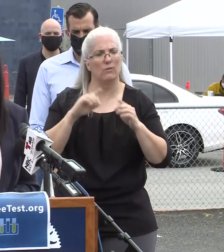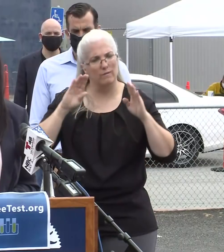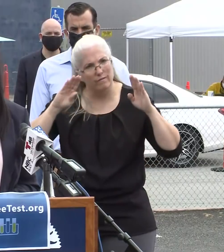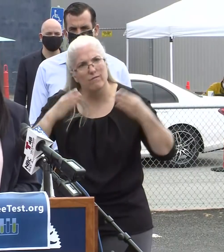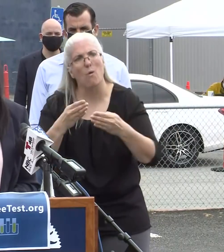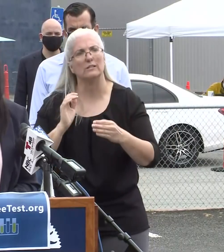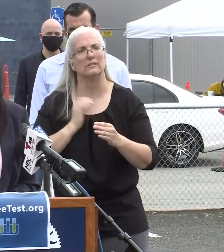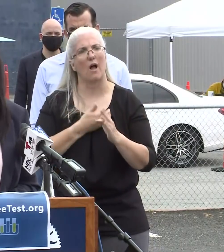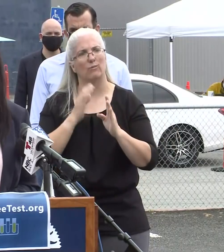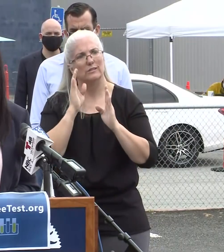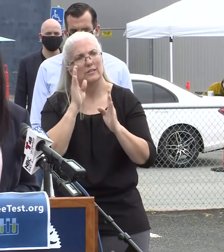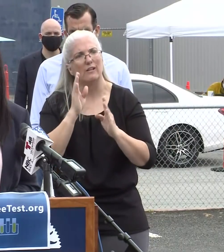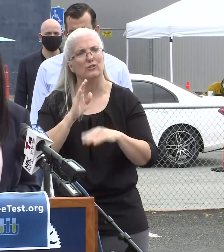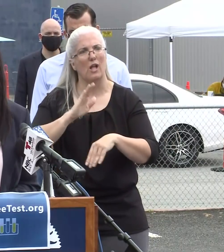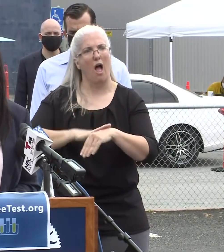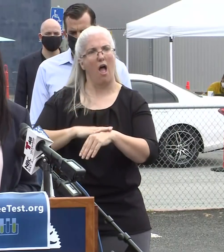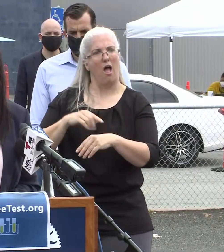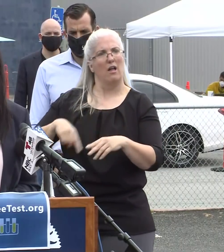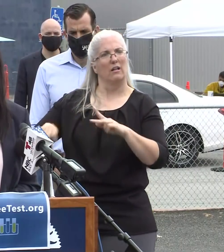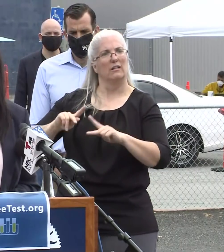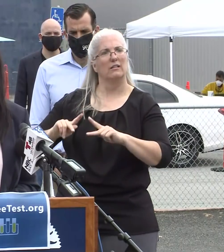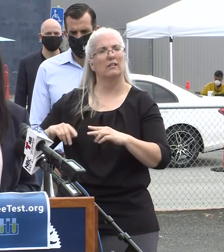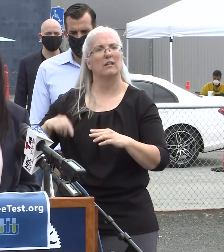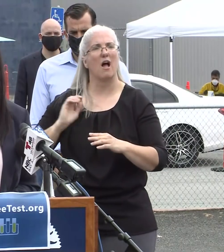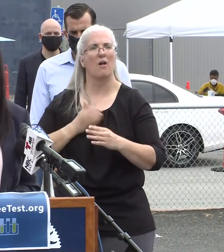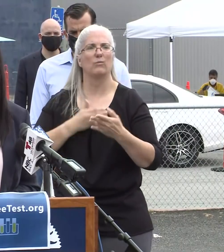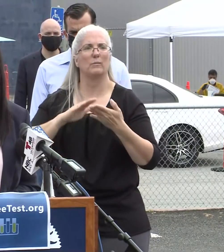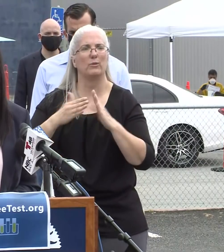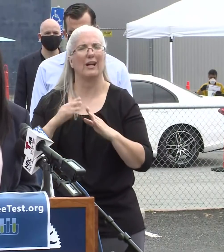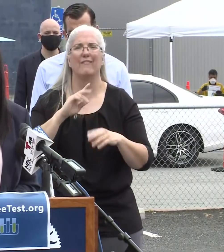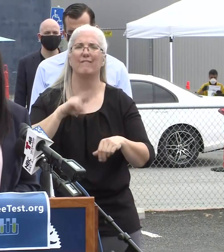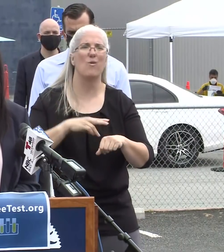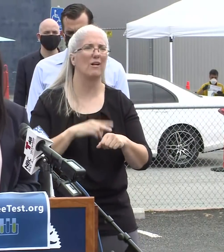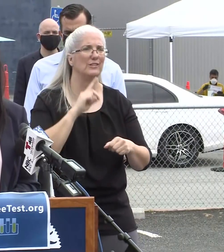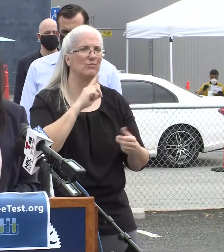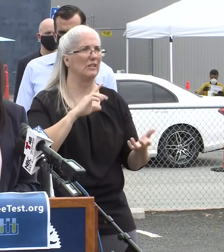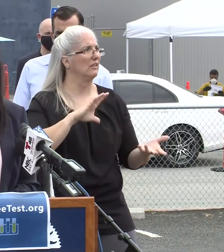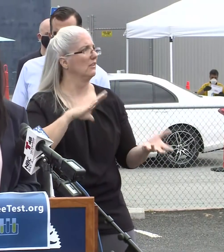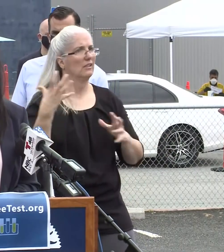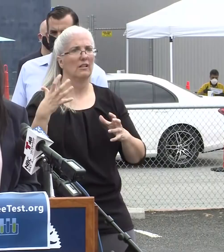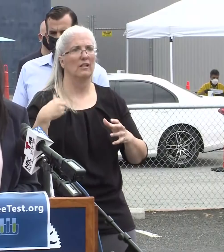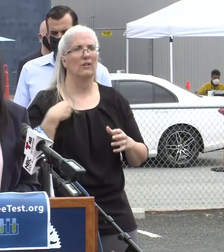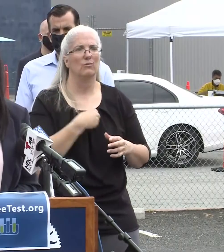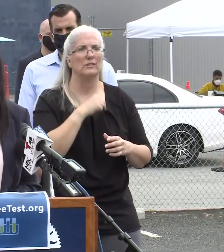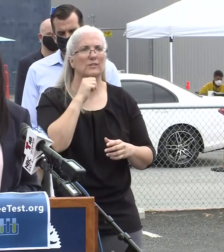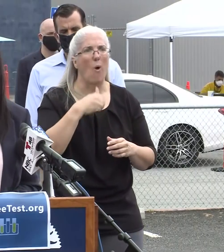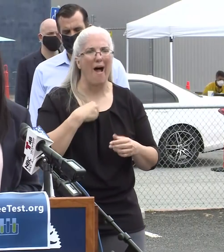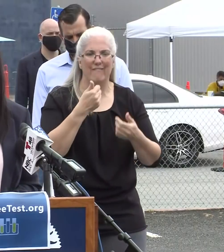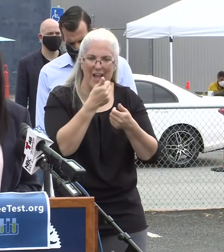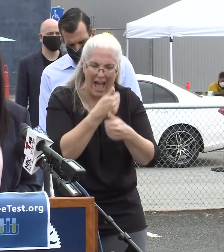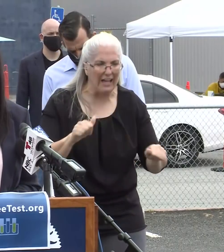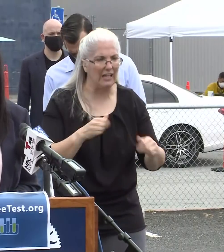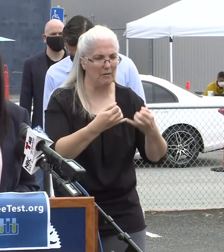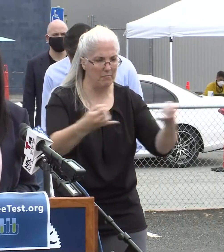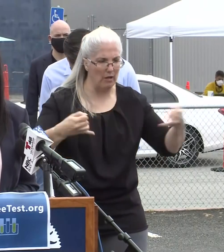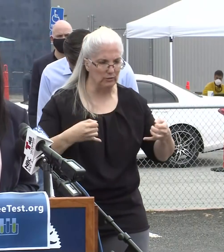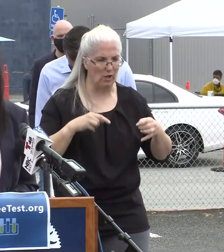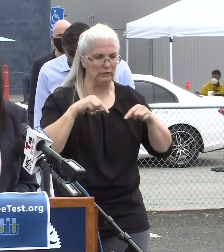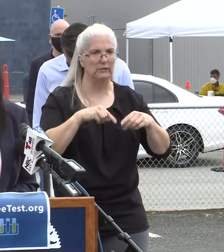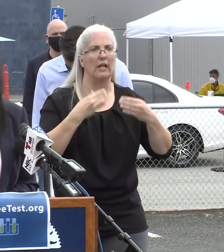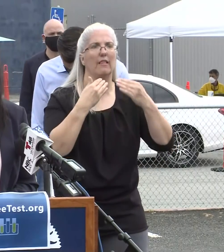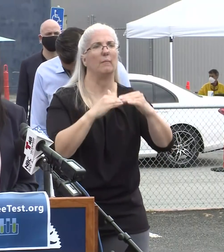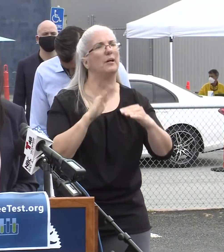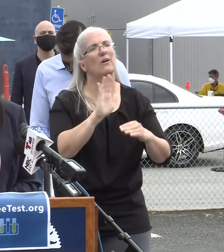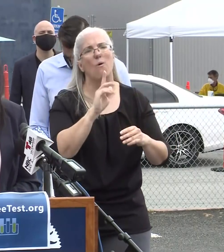Of course, a pandemic understands no boundaries, but this is the vulnerable community, our essential